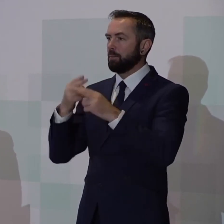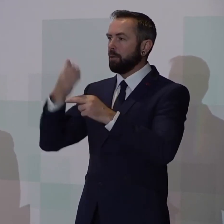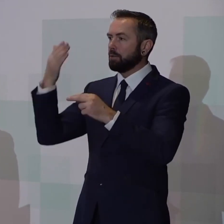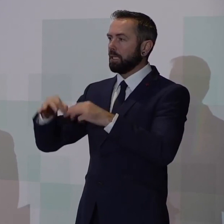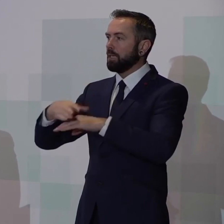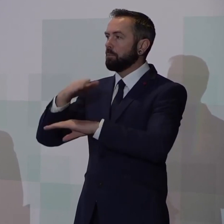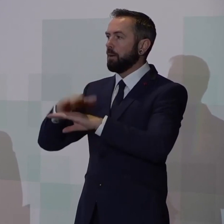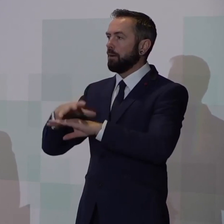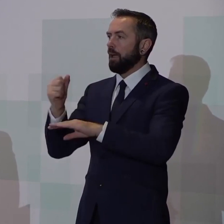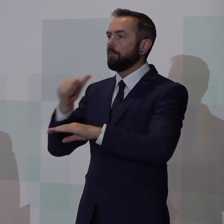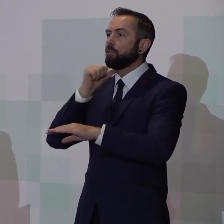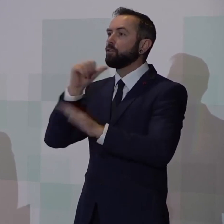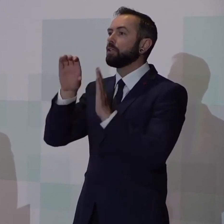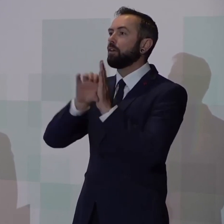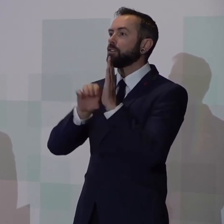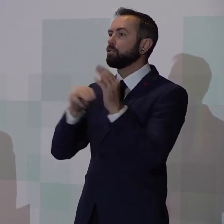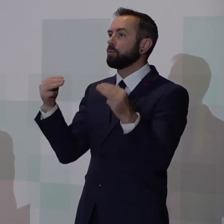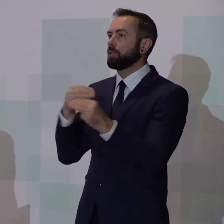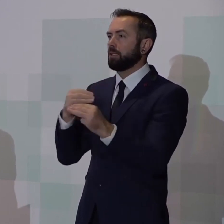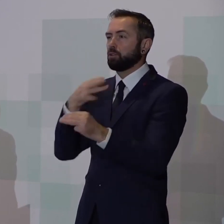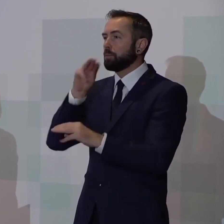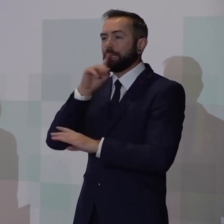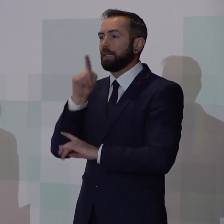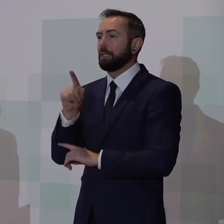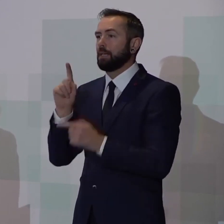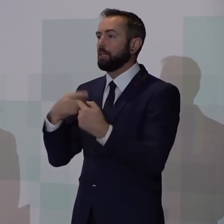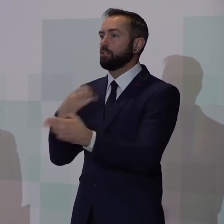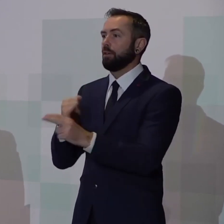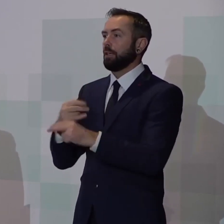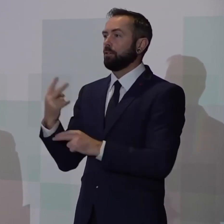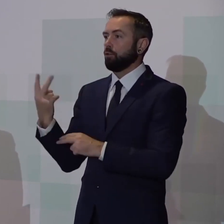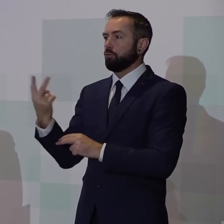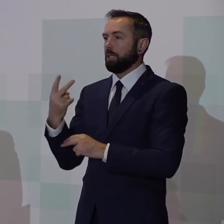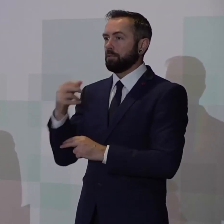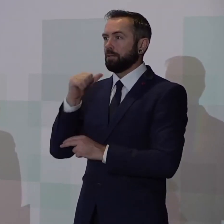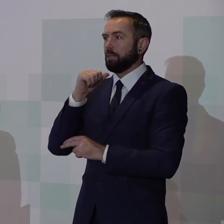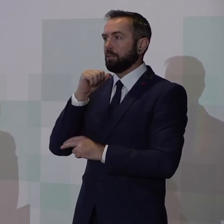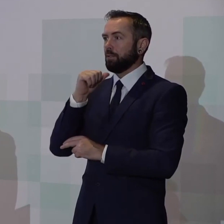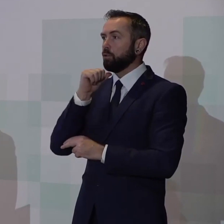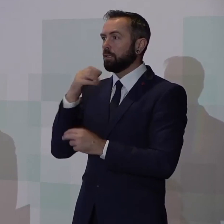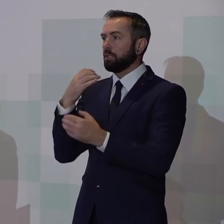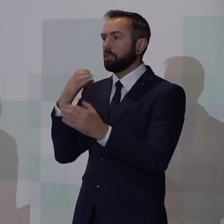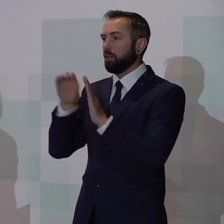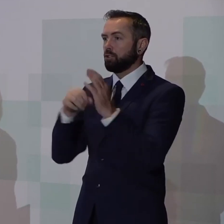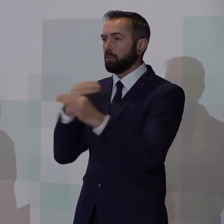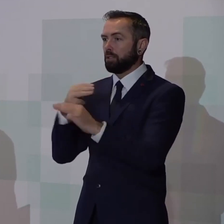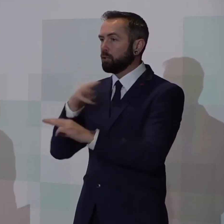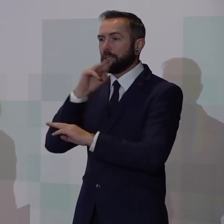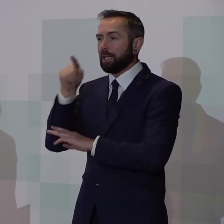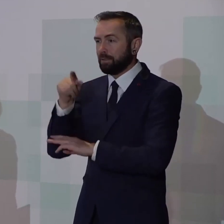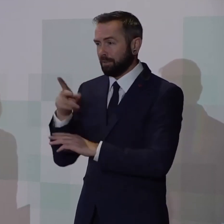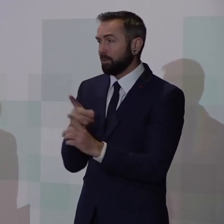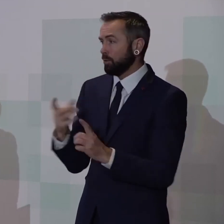marriage have no constitutional protection, or that children in those relationships have no constitutional protection. They do, under